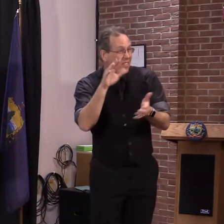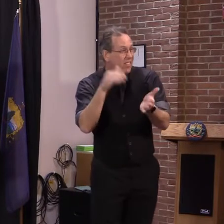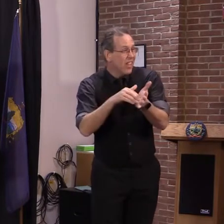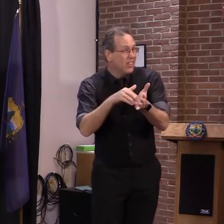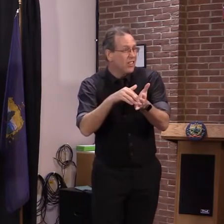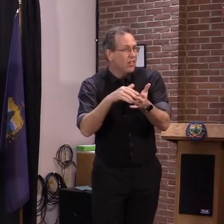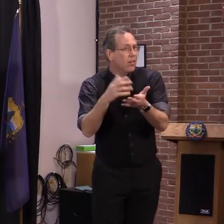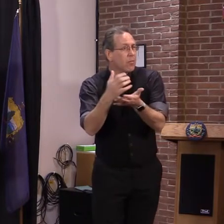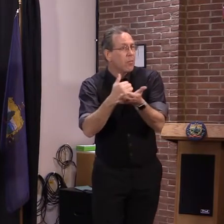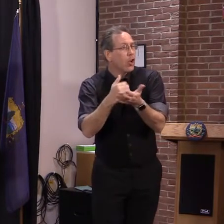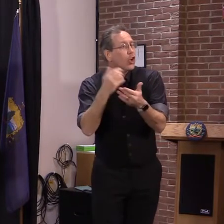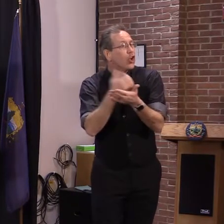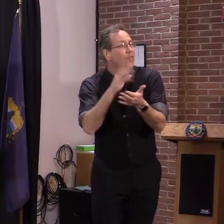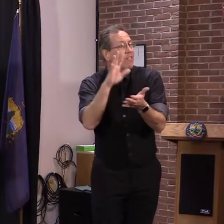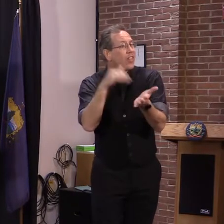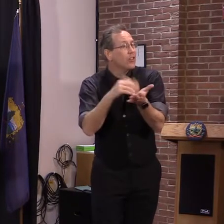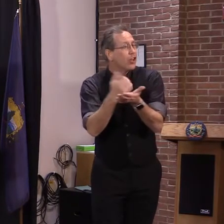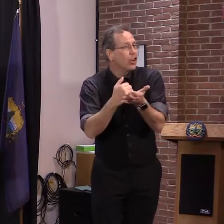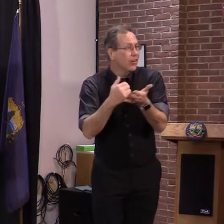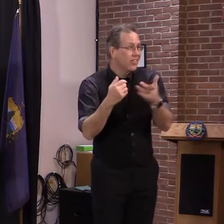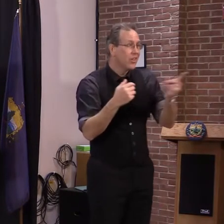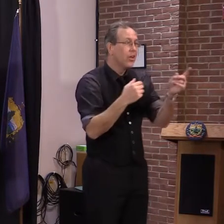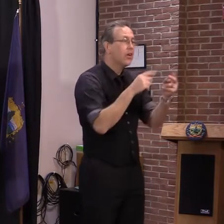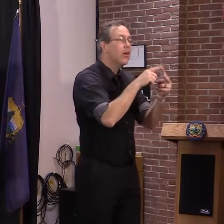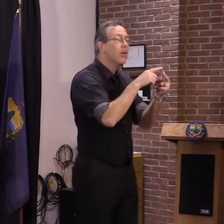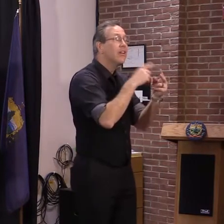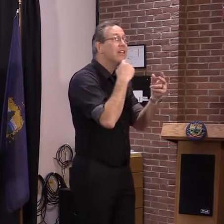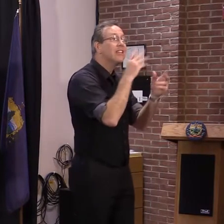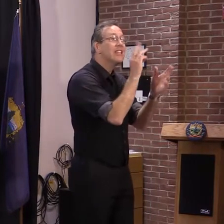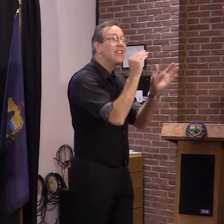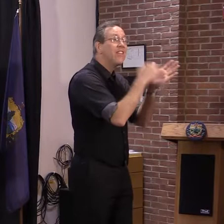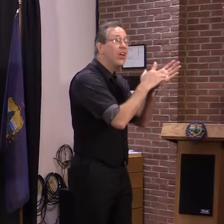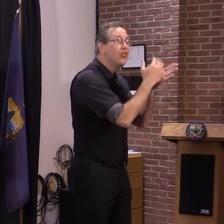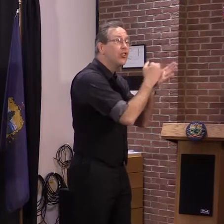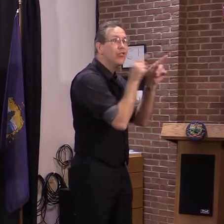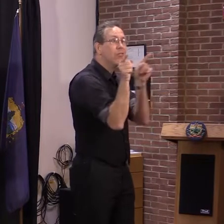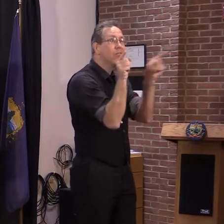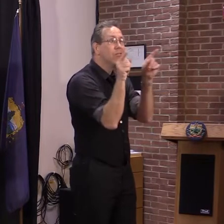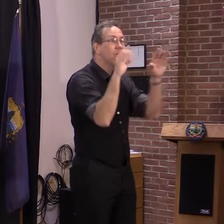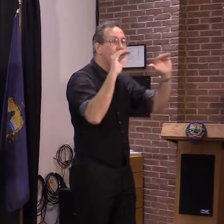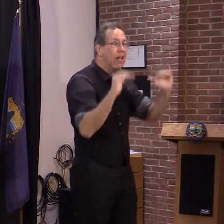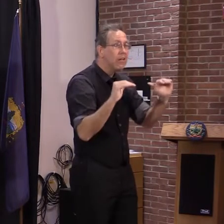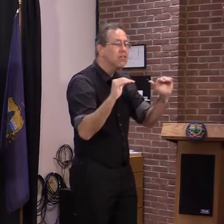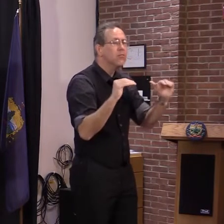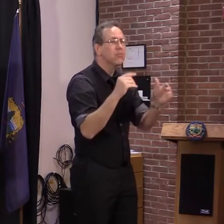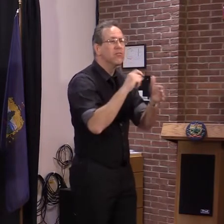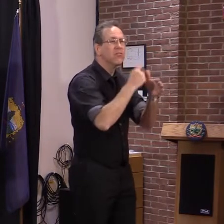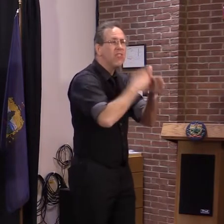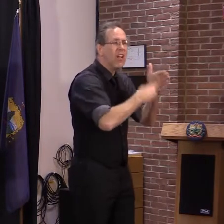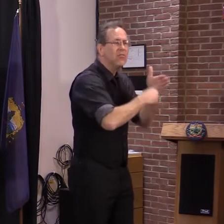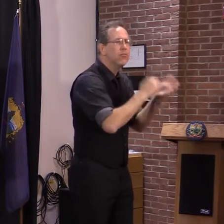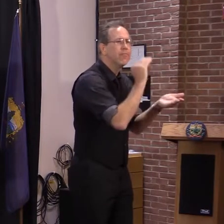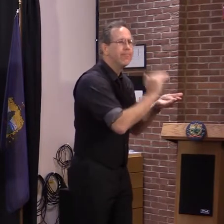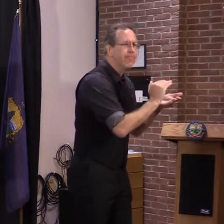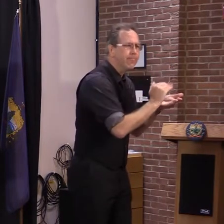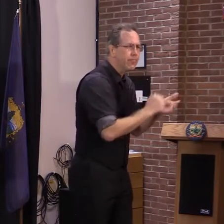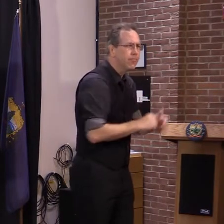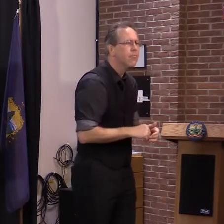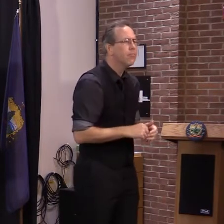couples with less than $60,000 of income to fully exempt their Social Security benefits from Vermont state income tax.